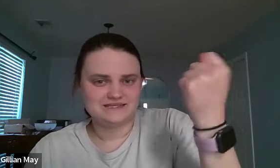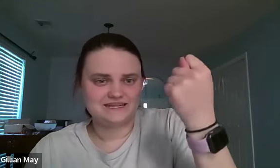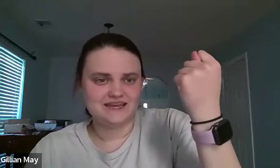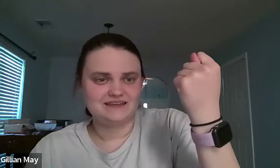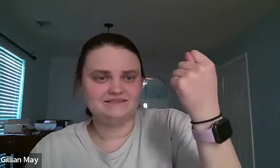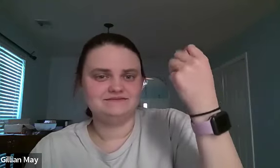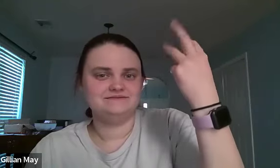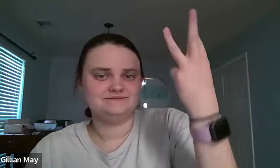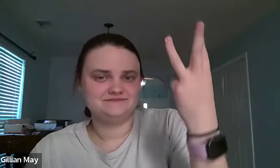Wednesday,